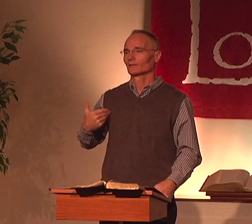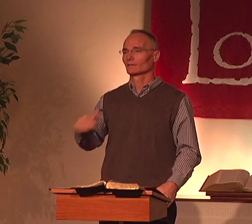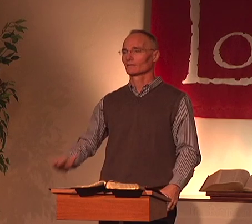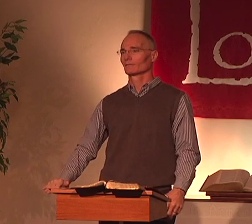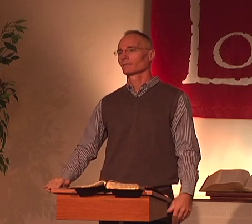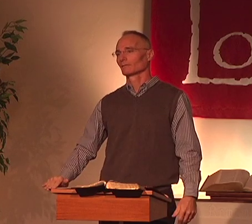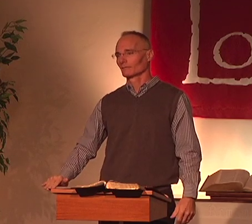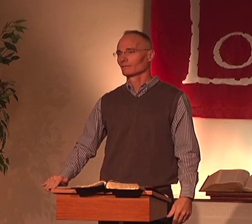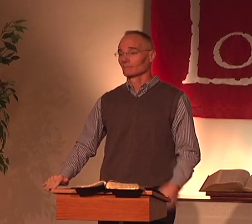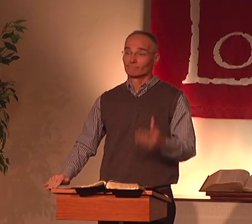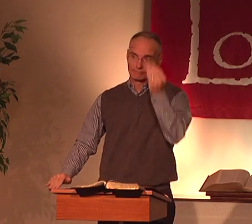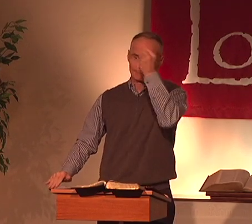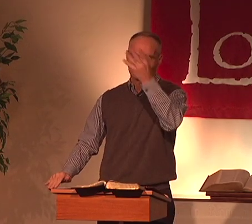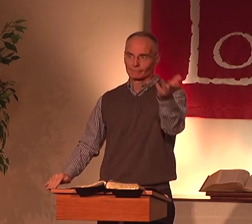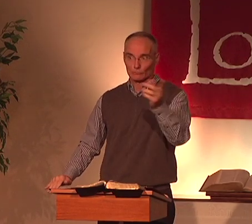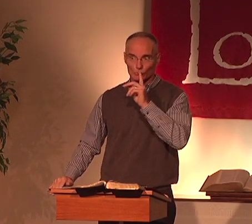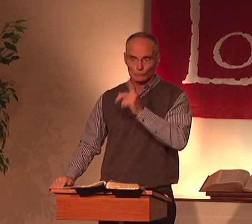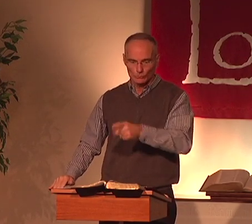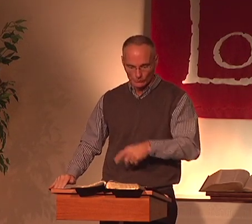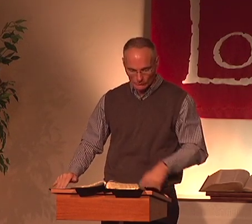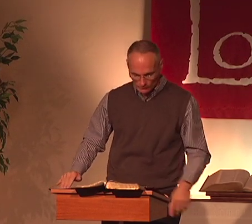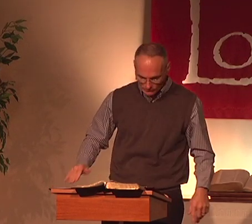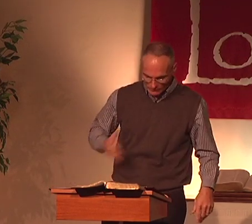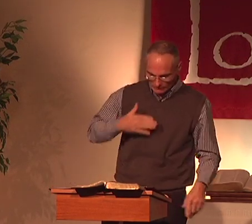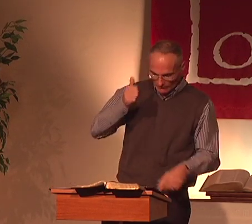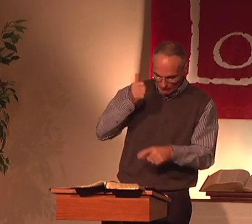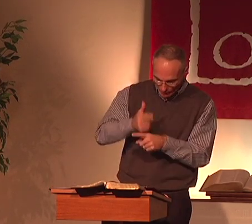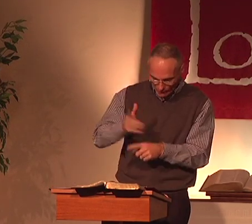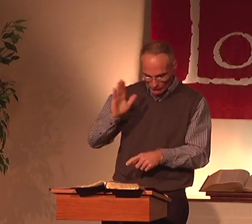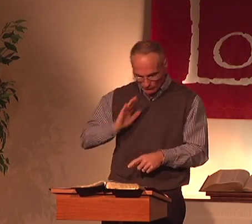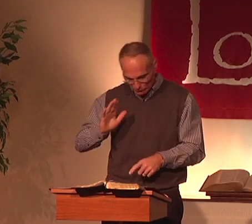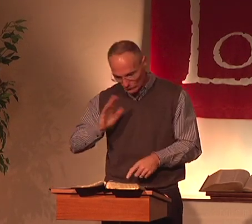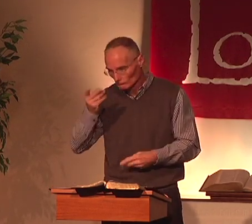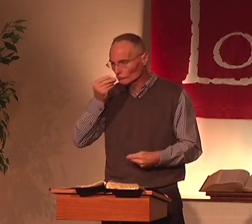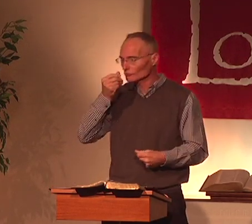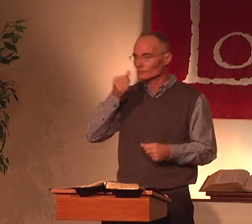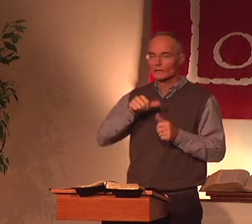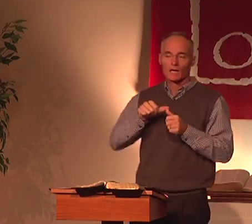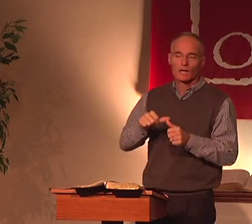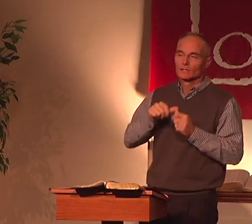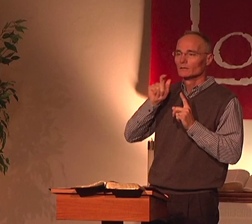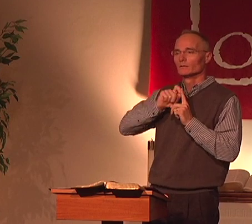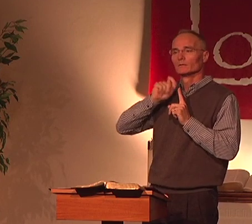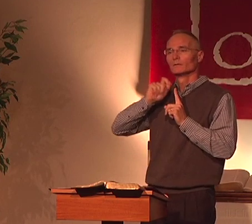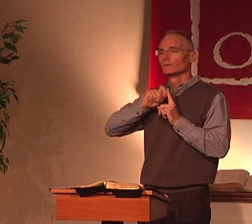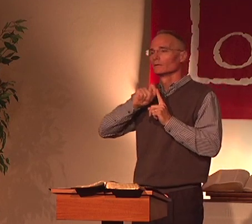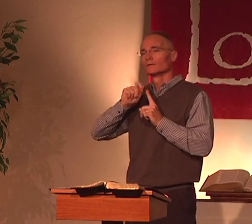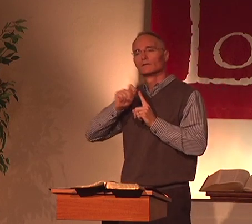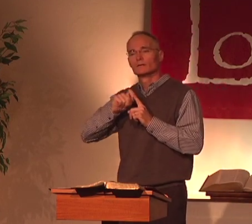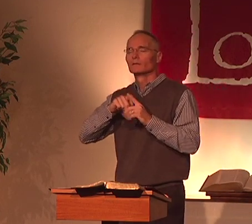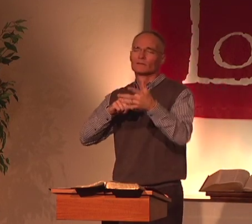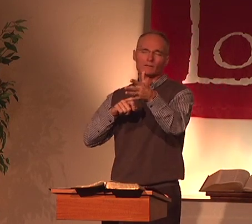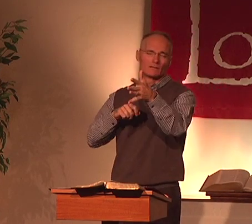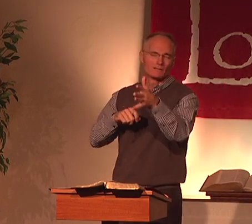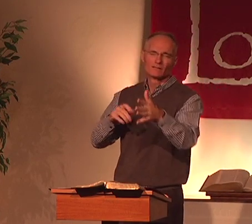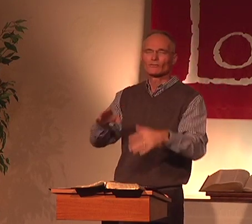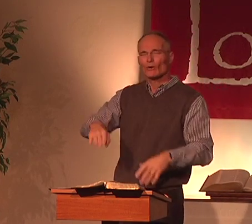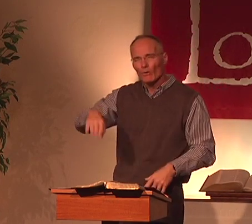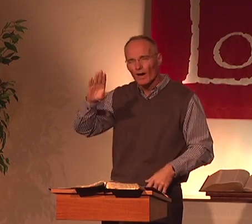I was a baby When I was young Yep It's true And my brother Used to kind of Tease me constantly And pick on me And say Come